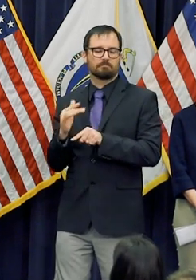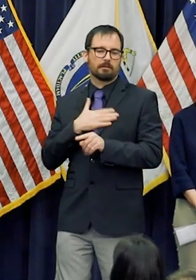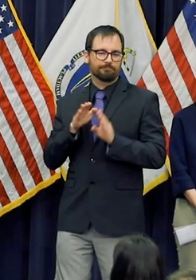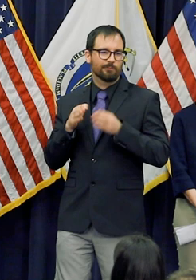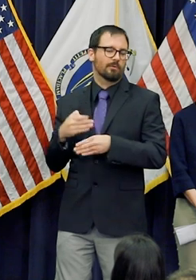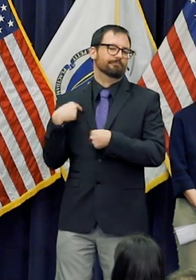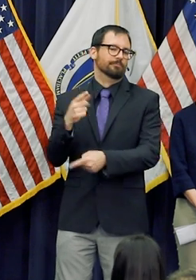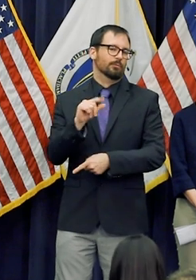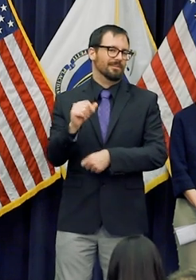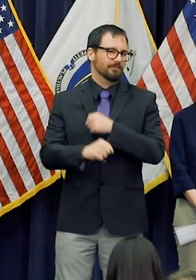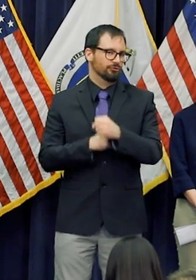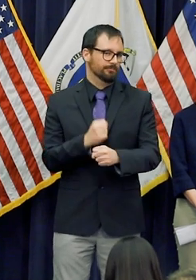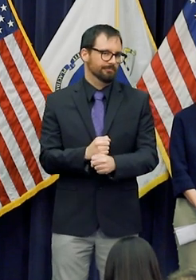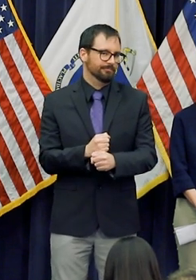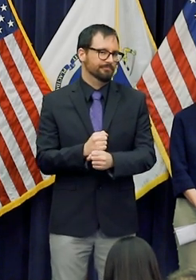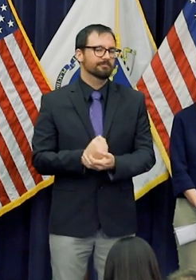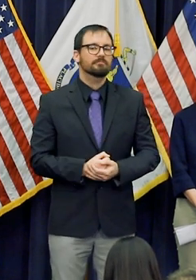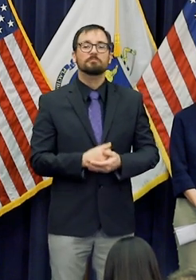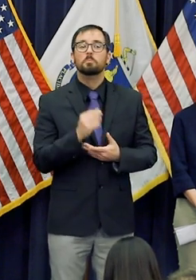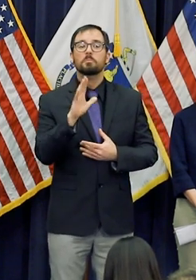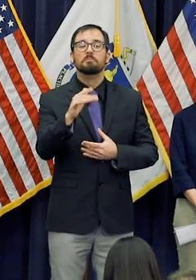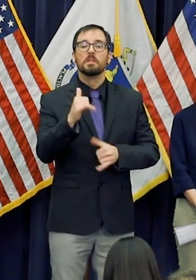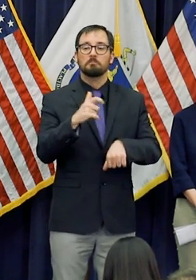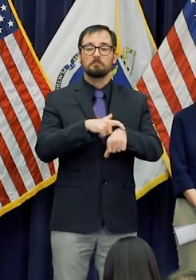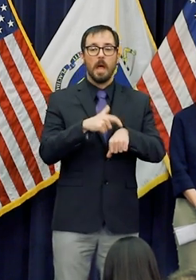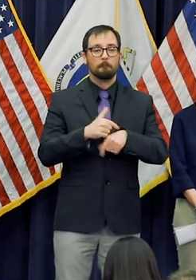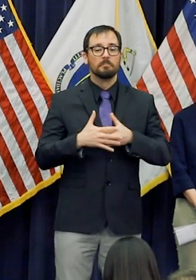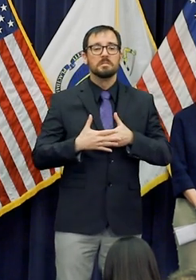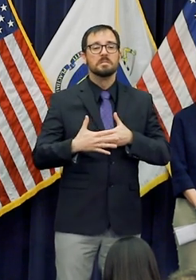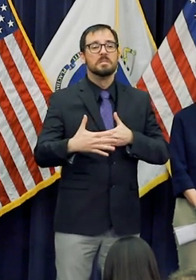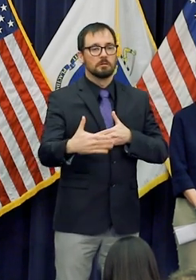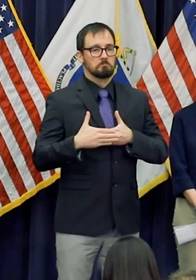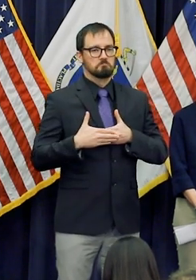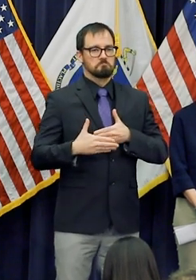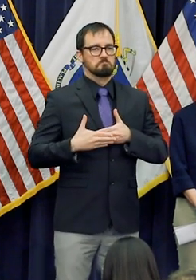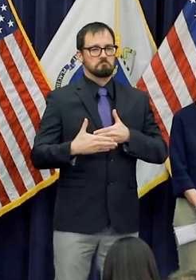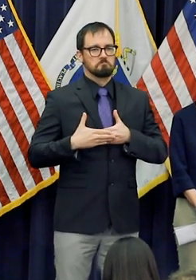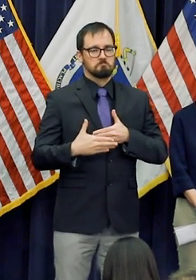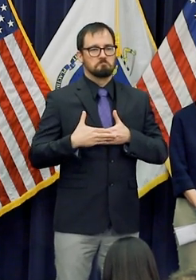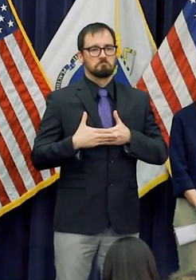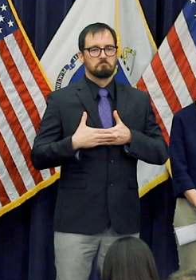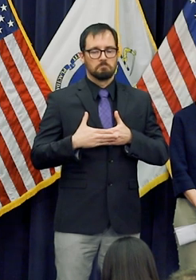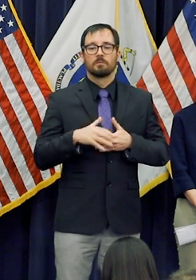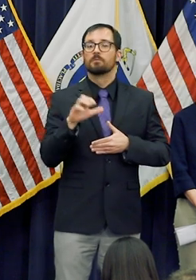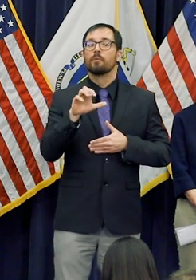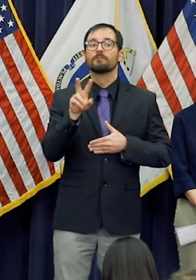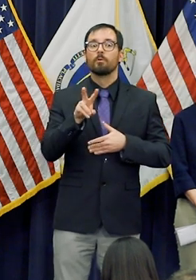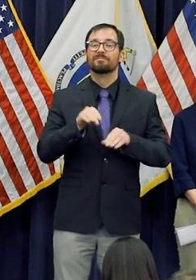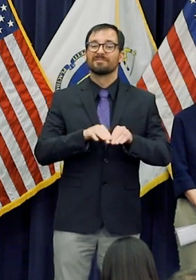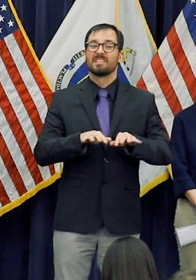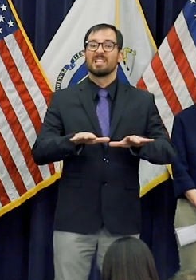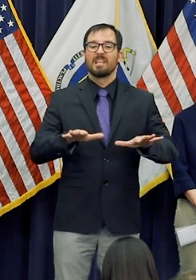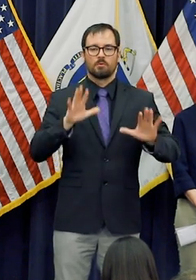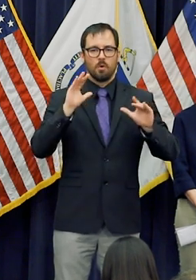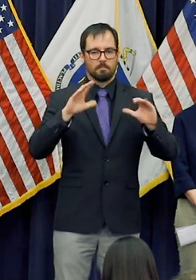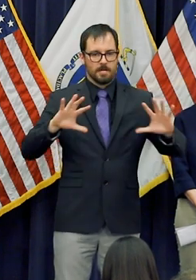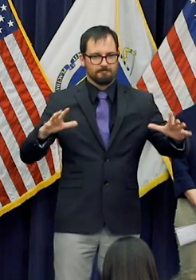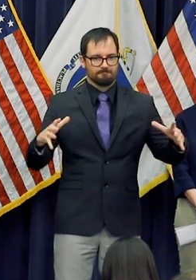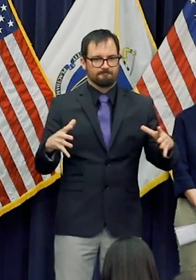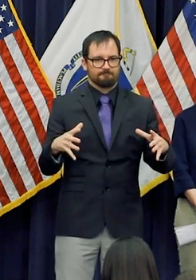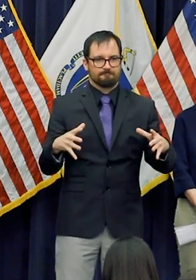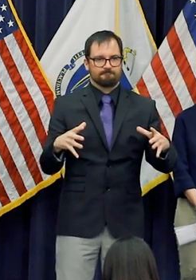For the short term, our goal is to keep COVID-19 from spreading. That message gets interpreted in a variety of